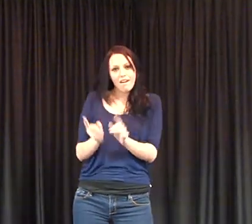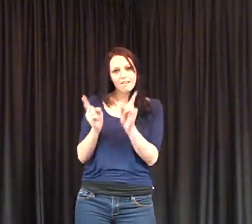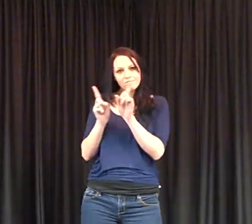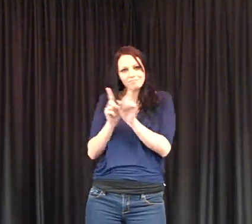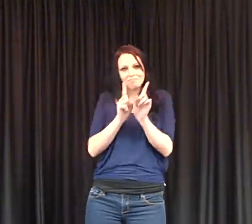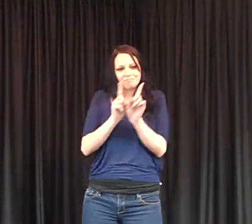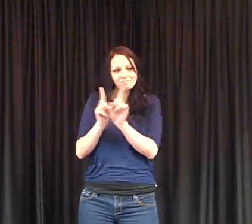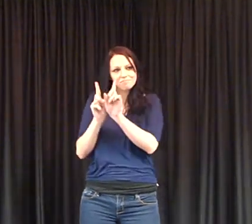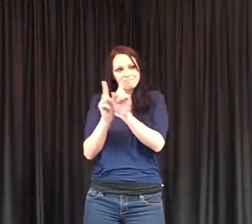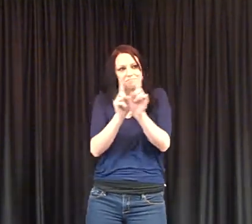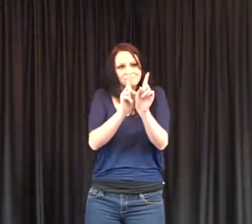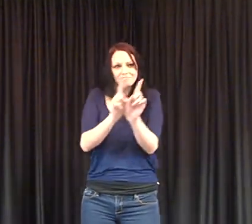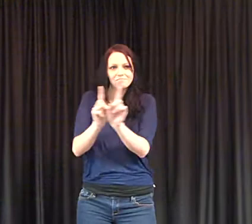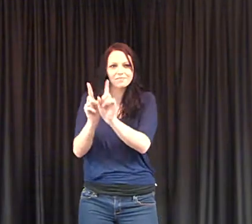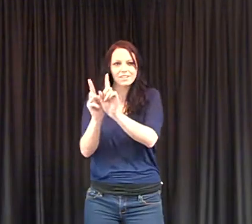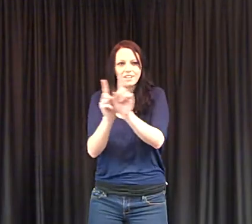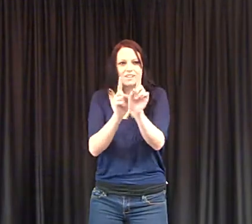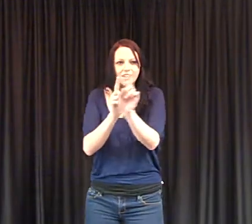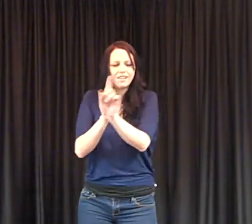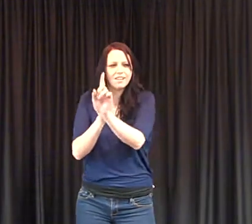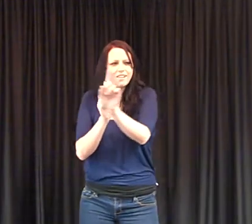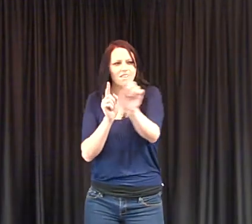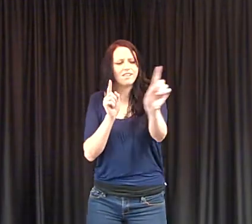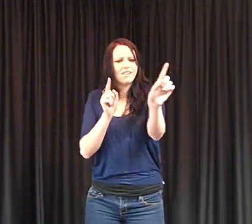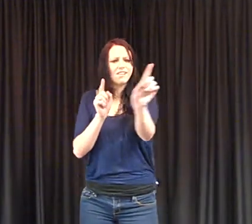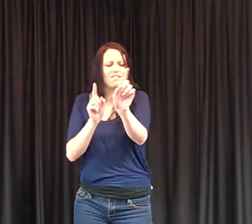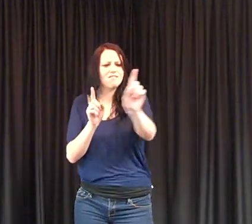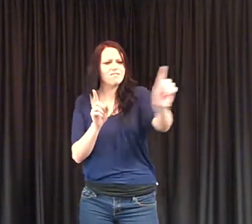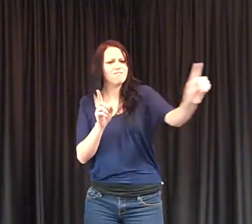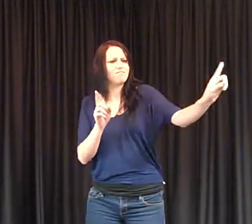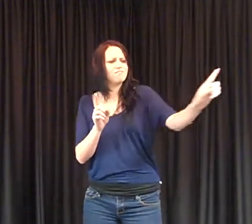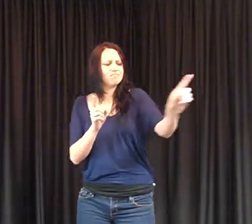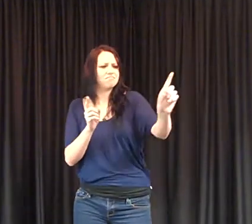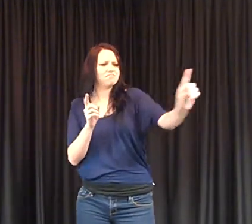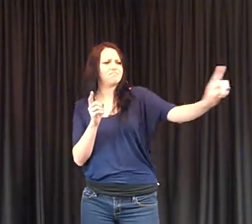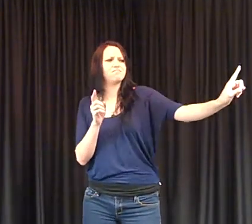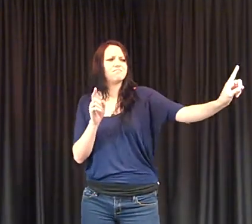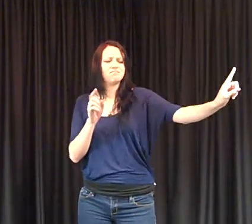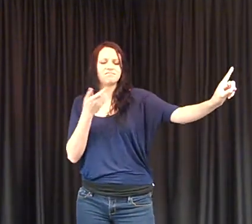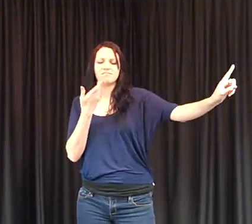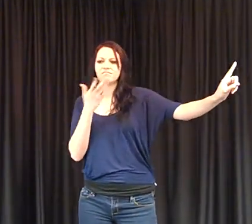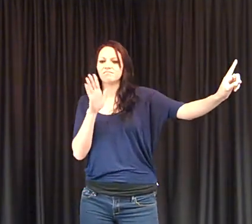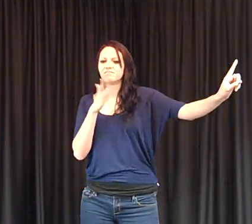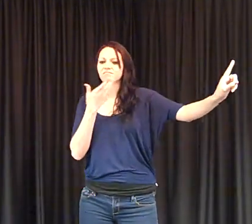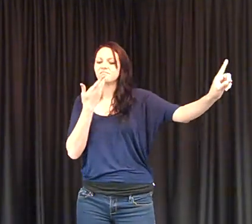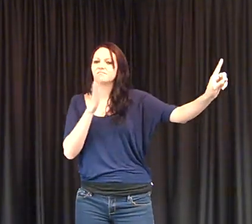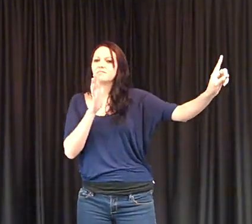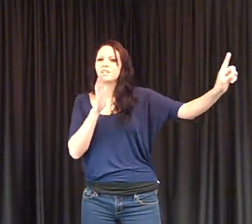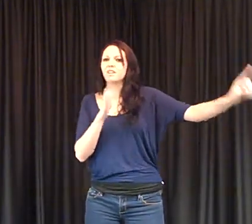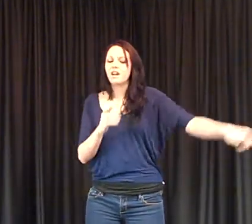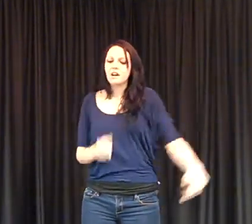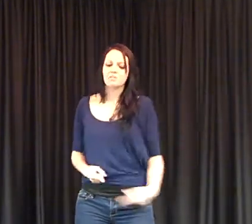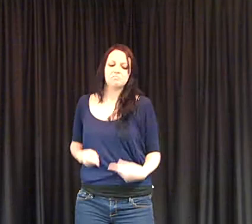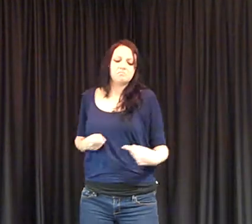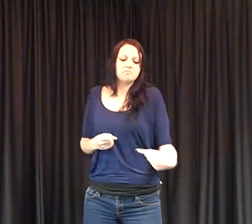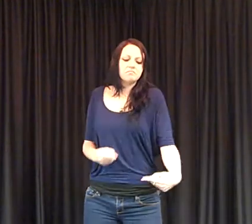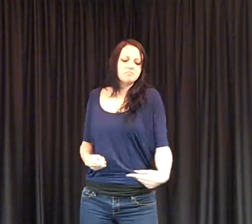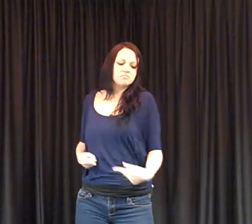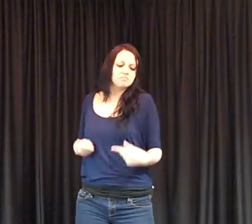like a fool just to be at my side, and now you run like a fool and you just run to hide and I can't abide. I got my feet on the